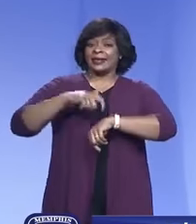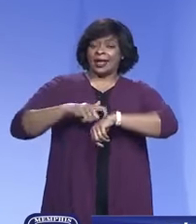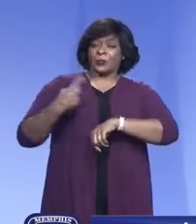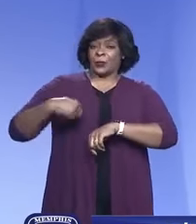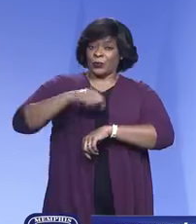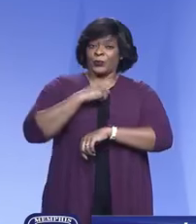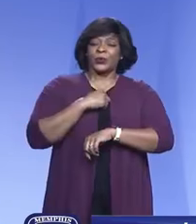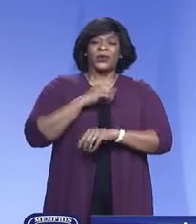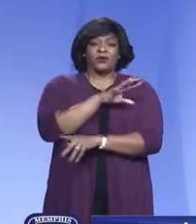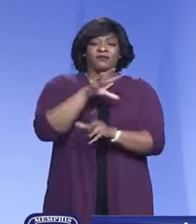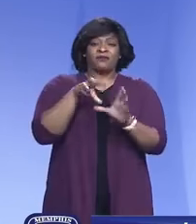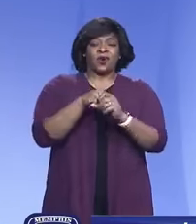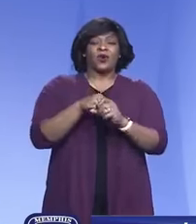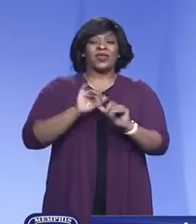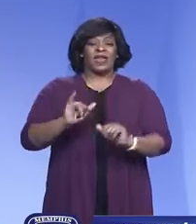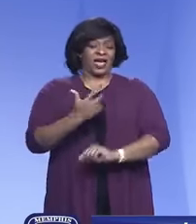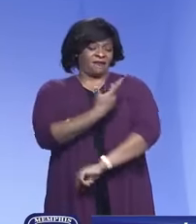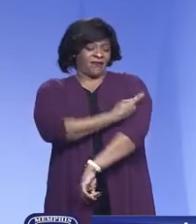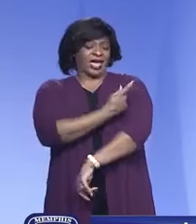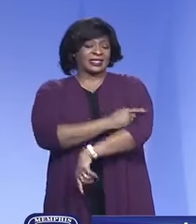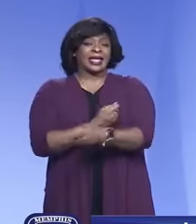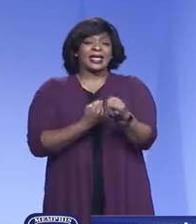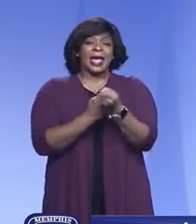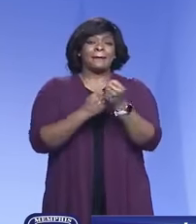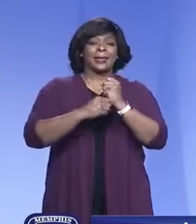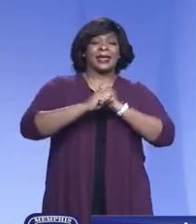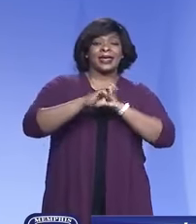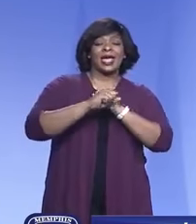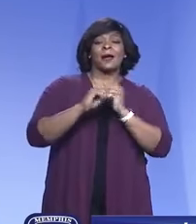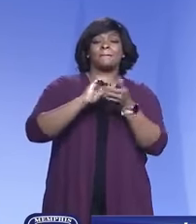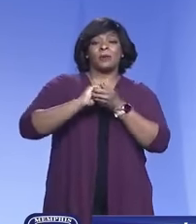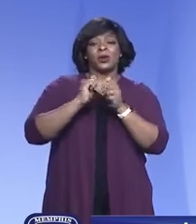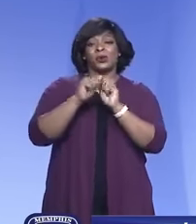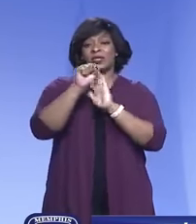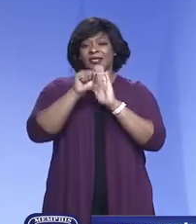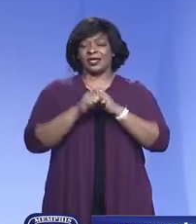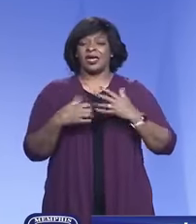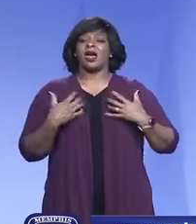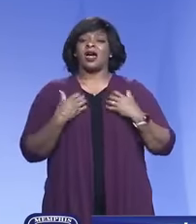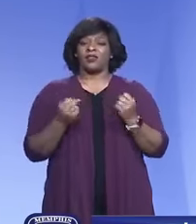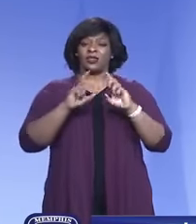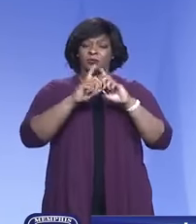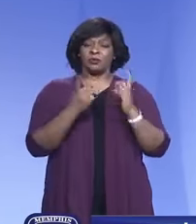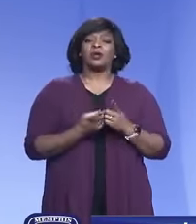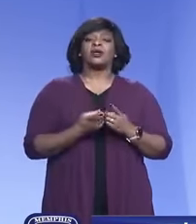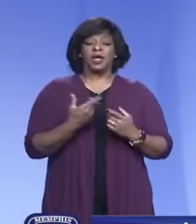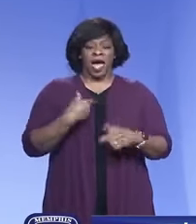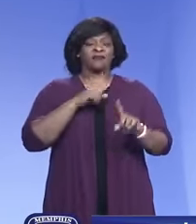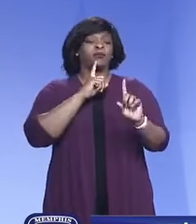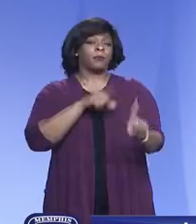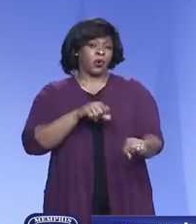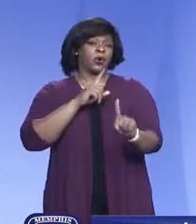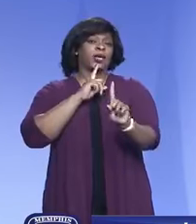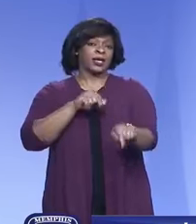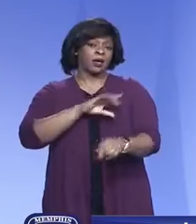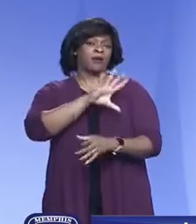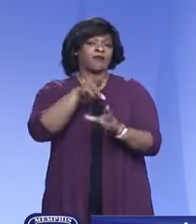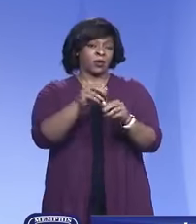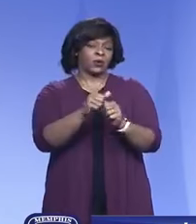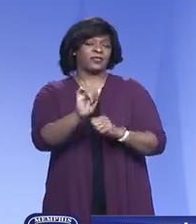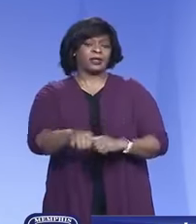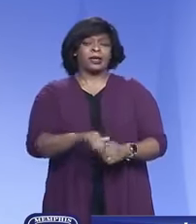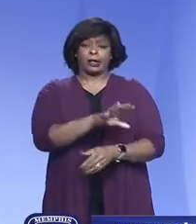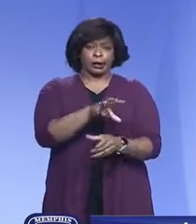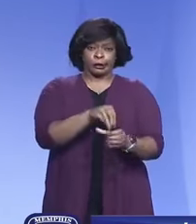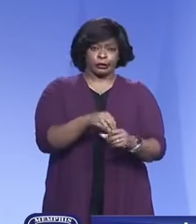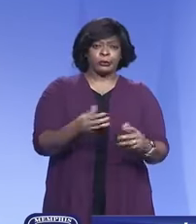we are involved in a vaccine campaign in partnership with the state health department, there is reporting that comes with that,